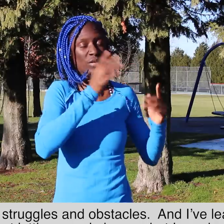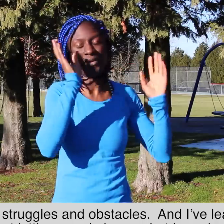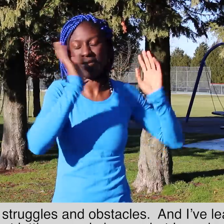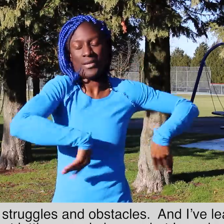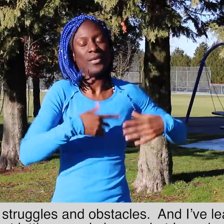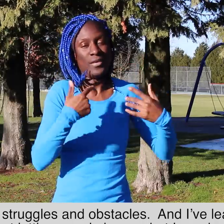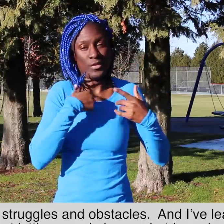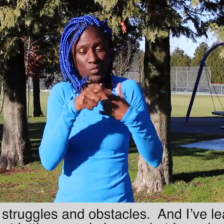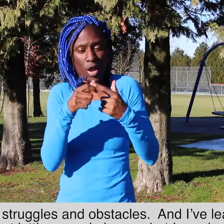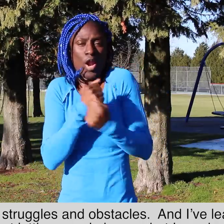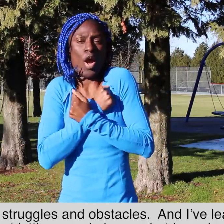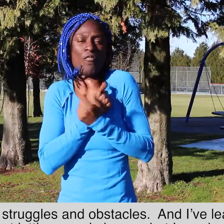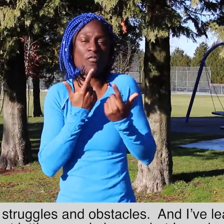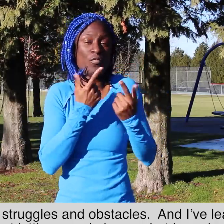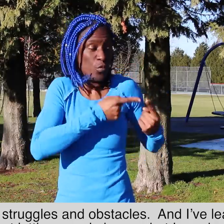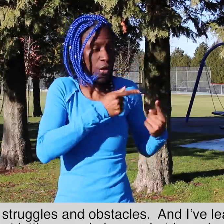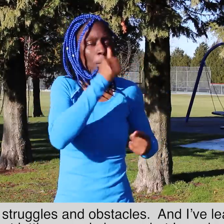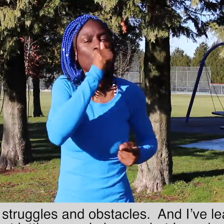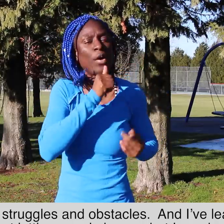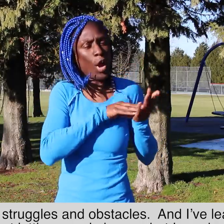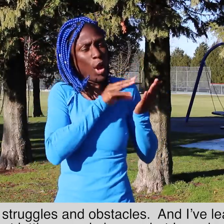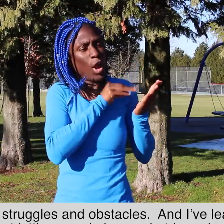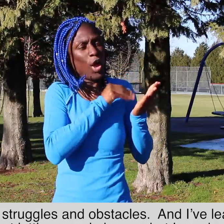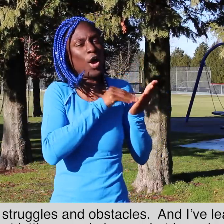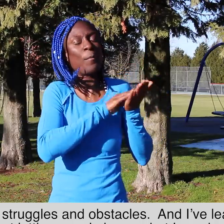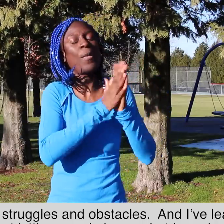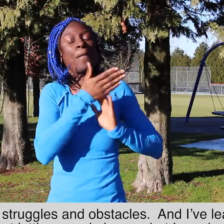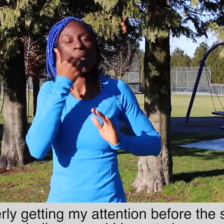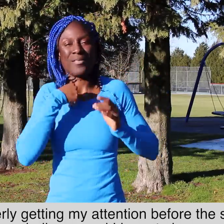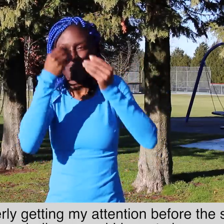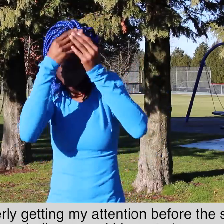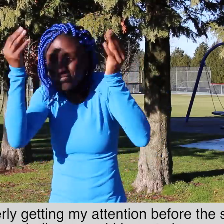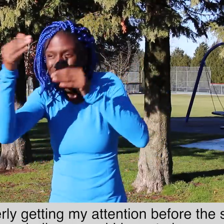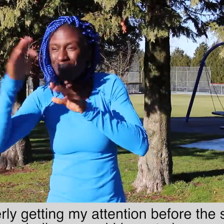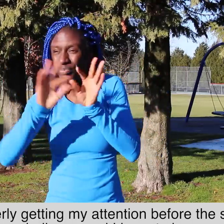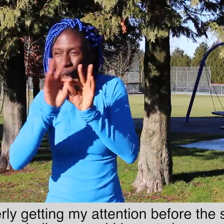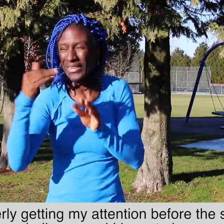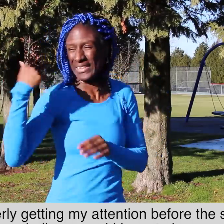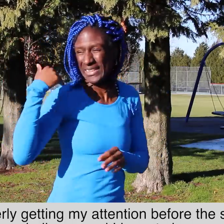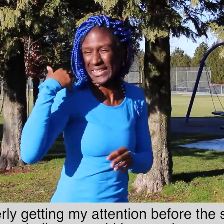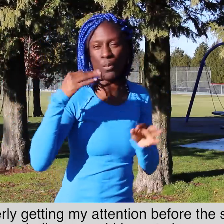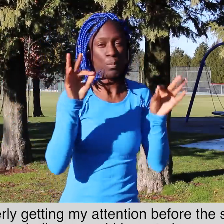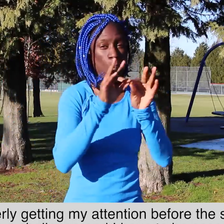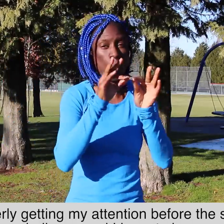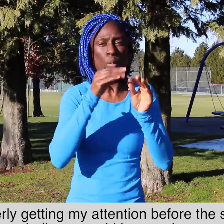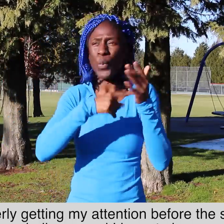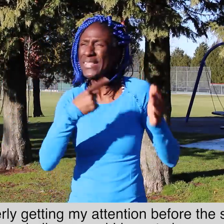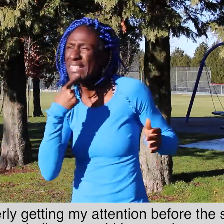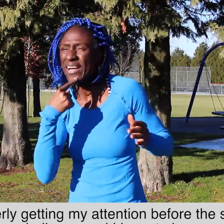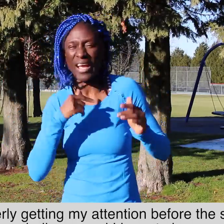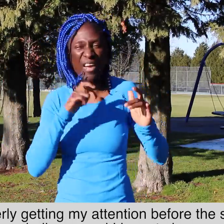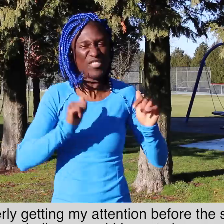obstacles. I've learned a lot and gotten better at letting people know what I need, and that it's very important to let me